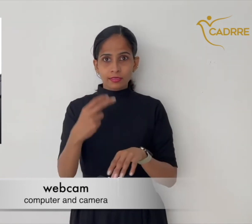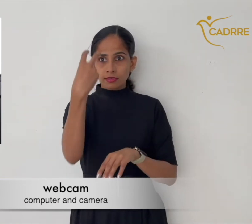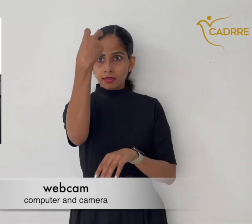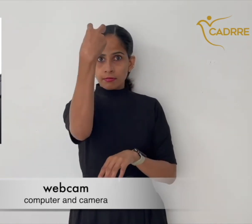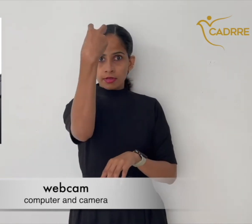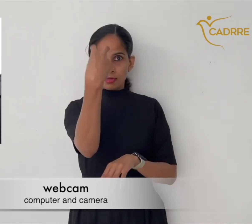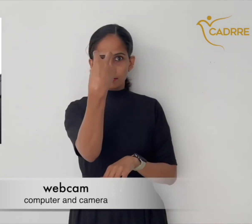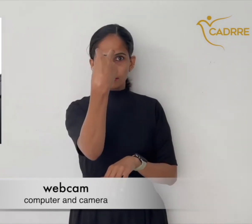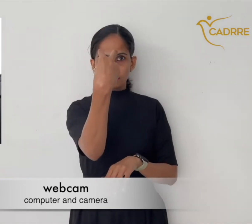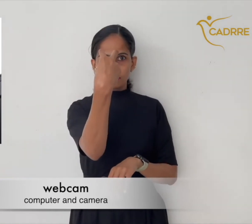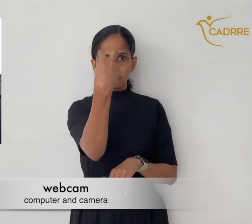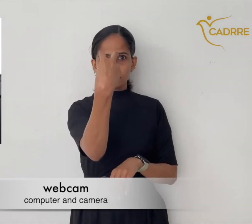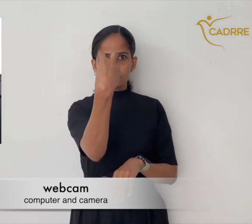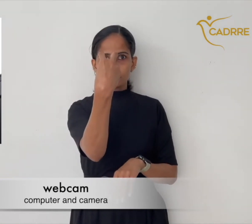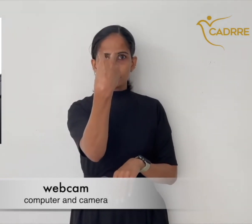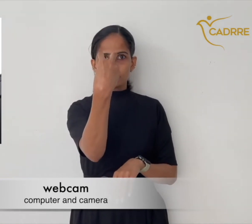web cam